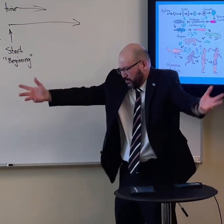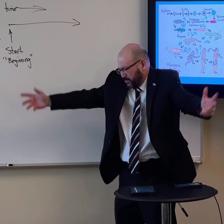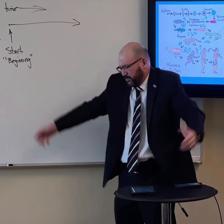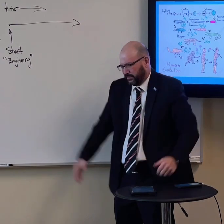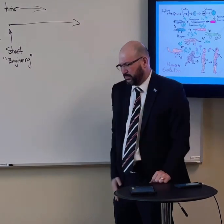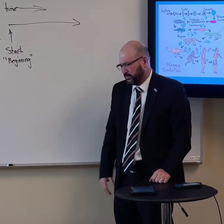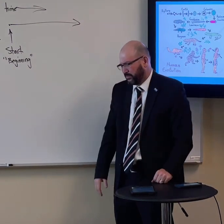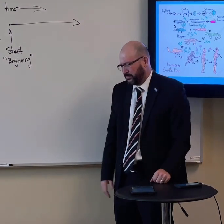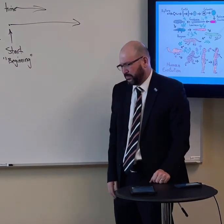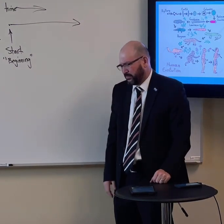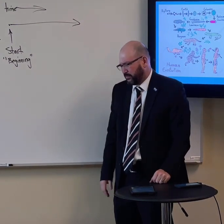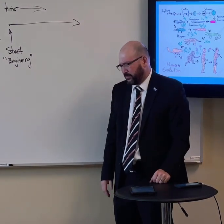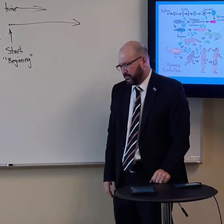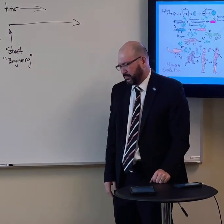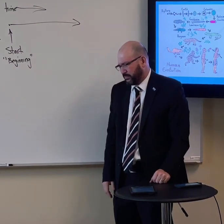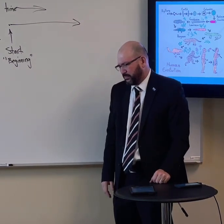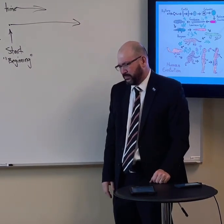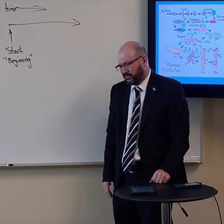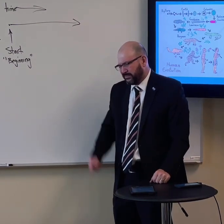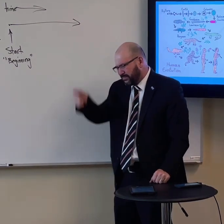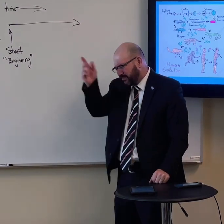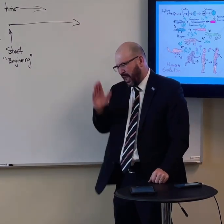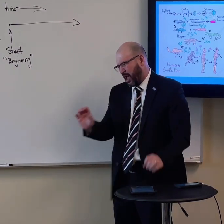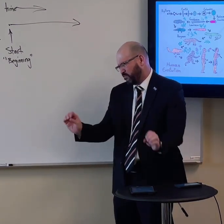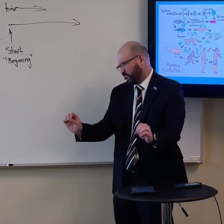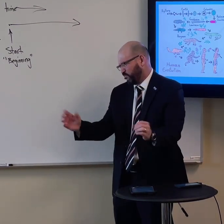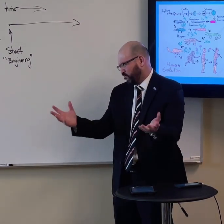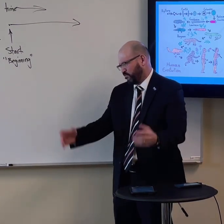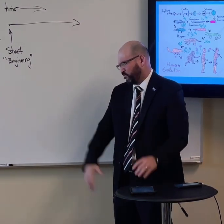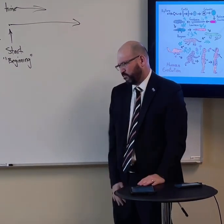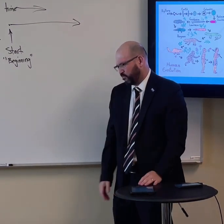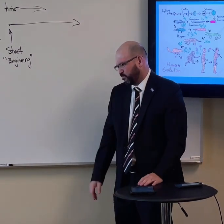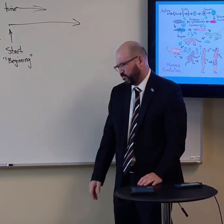It's not, it's just not true, this creation stuff. There's no God.